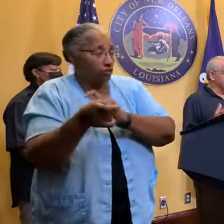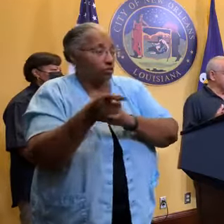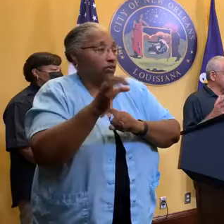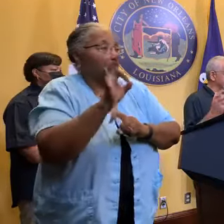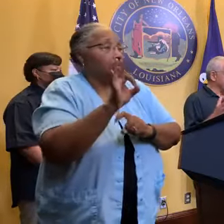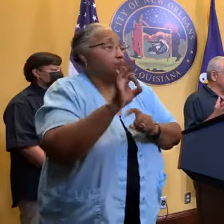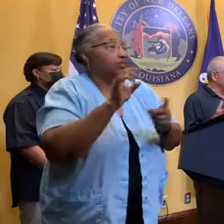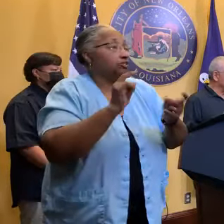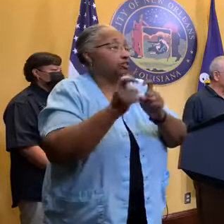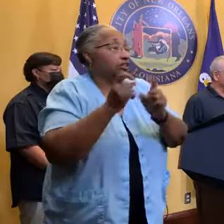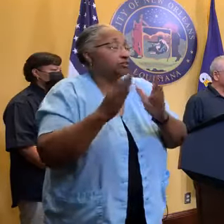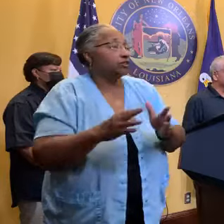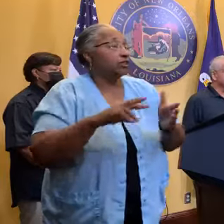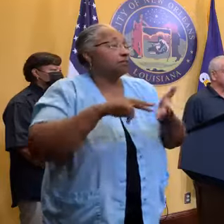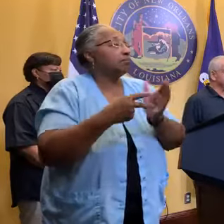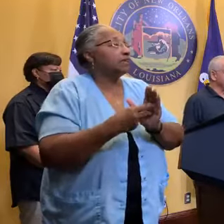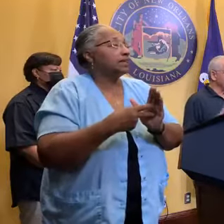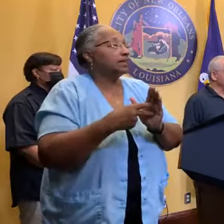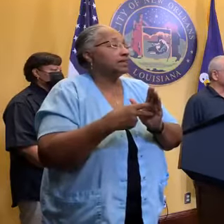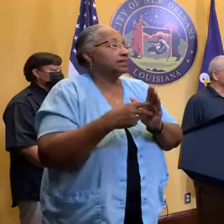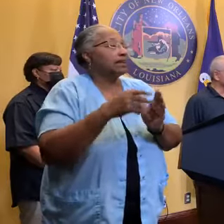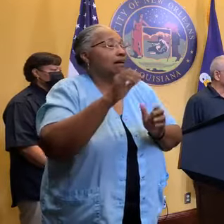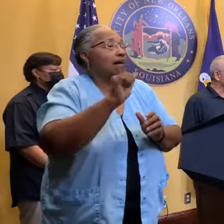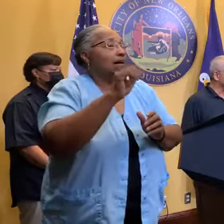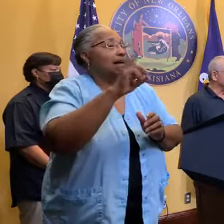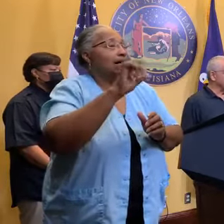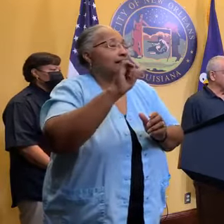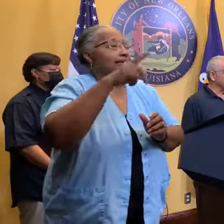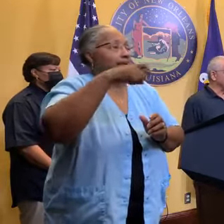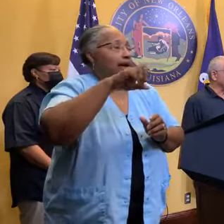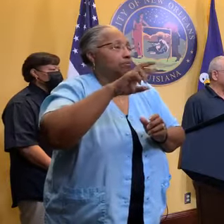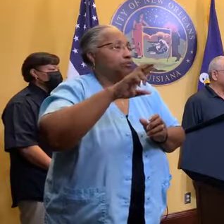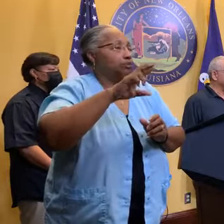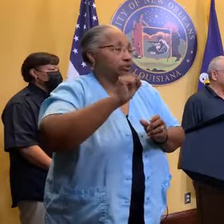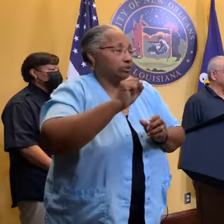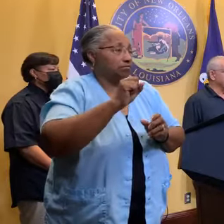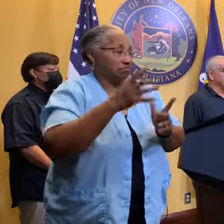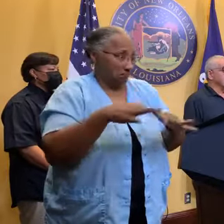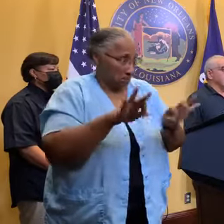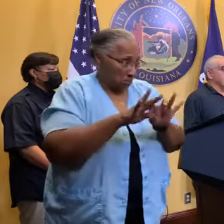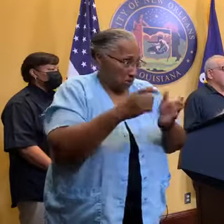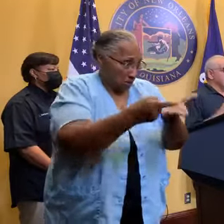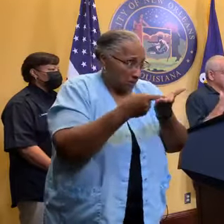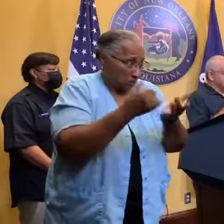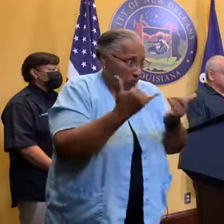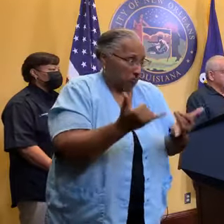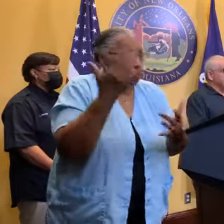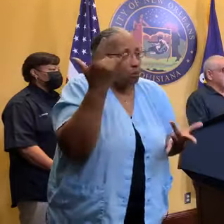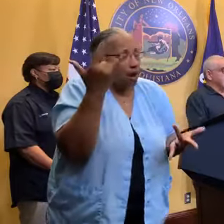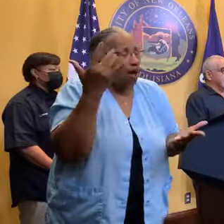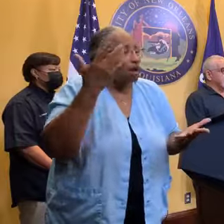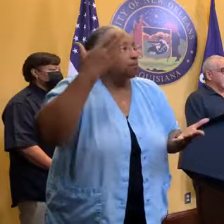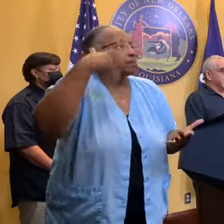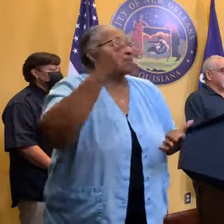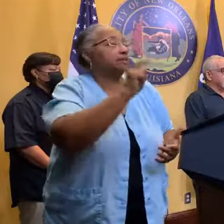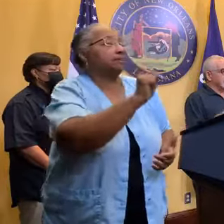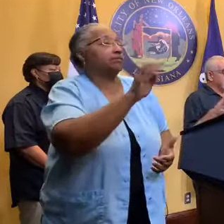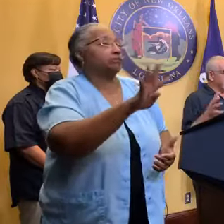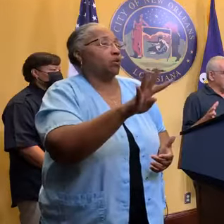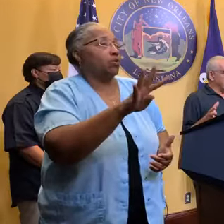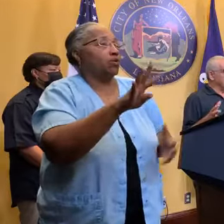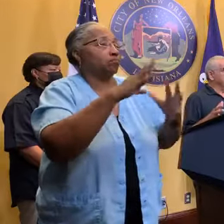are basically adapters. And why it's important today to talk about that is because of T4 being down,